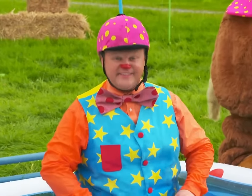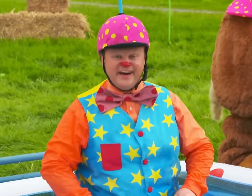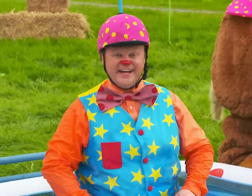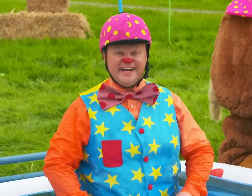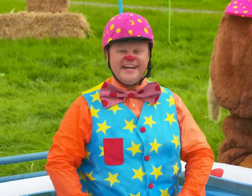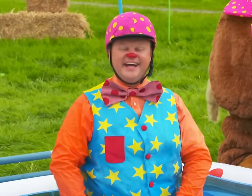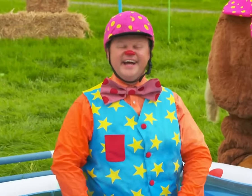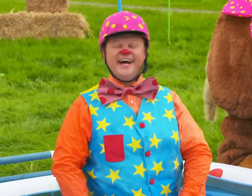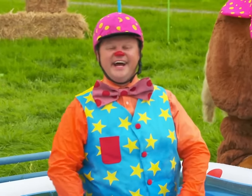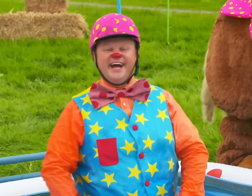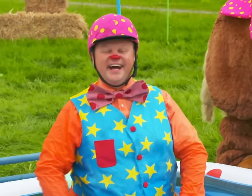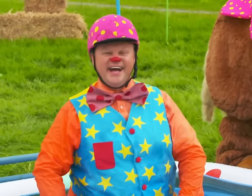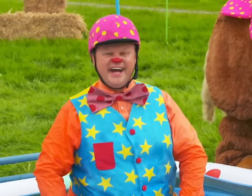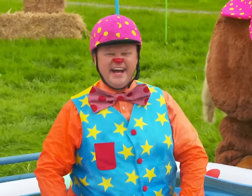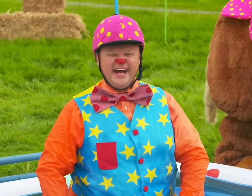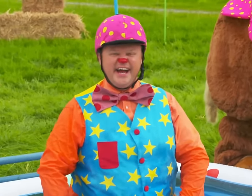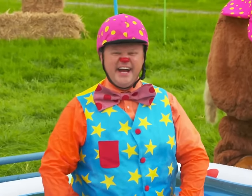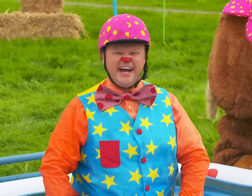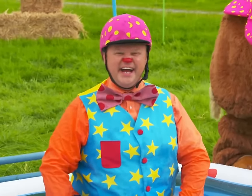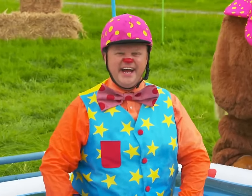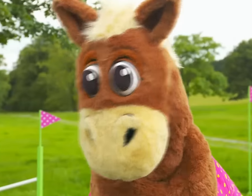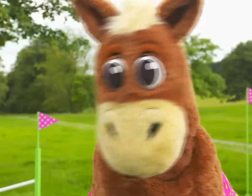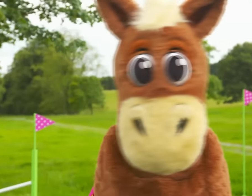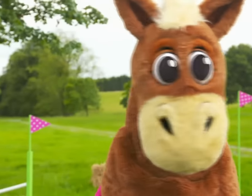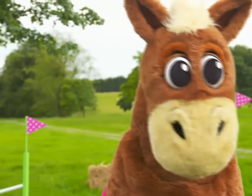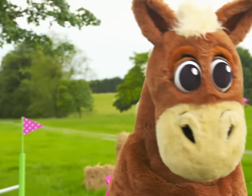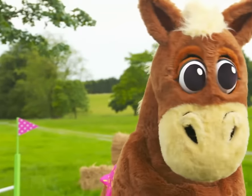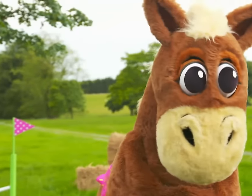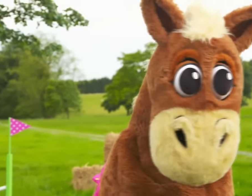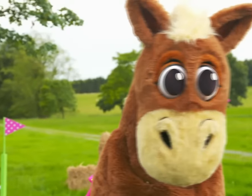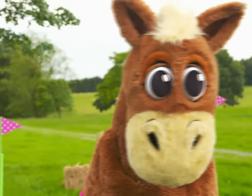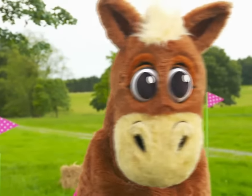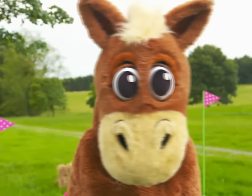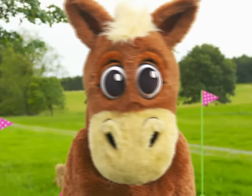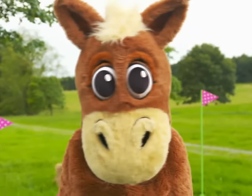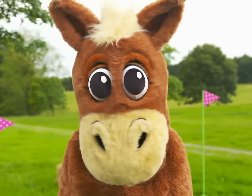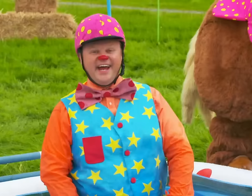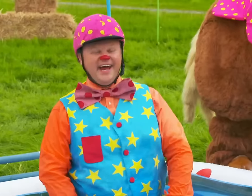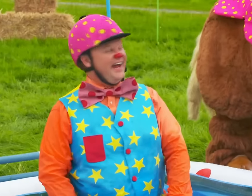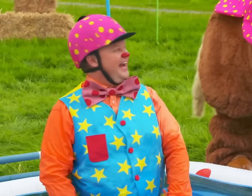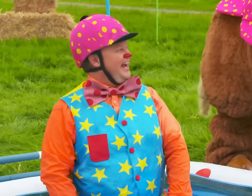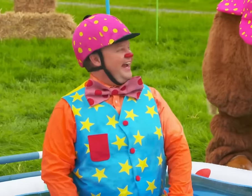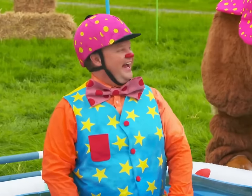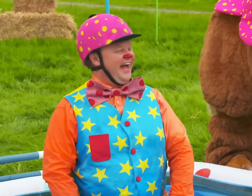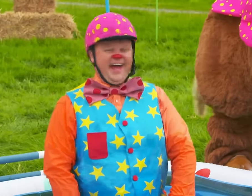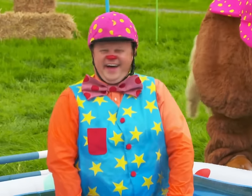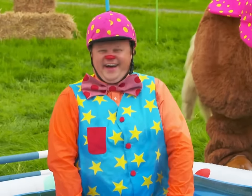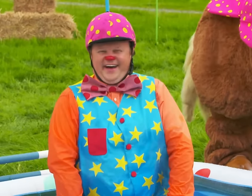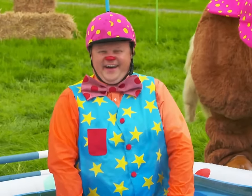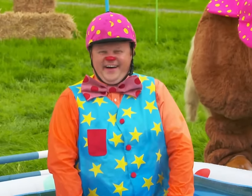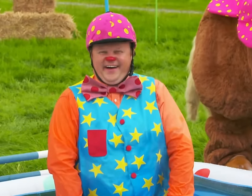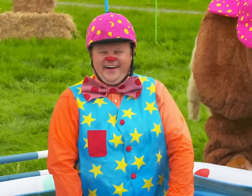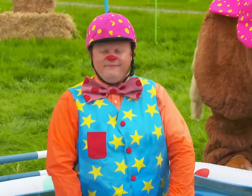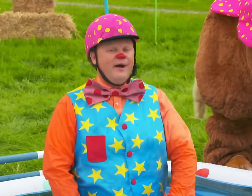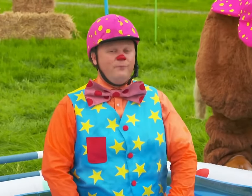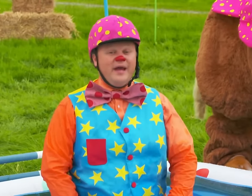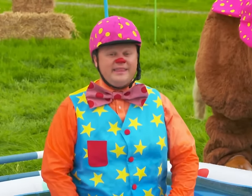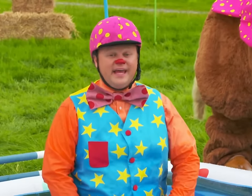Good one. Thank you, Mr. Tumble and Spotty. We think you're both stars. Well, we think